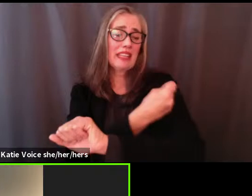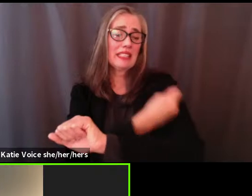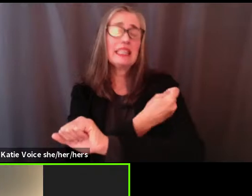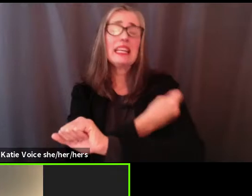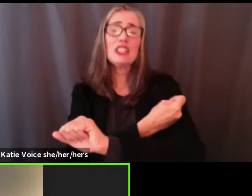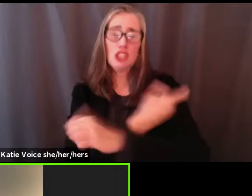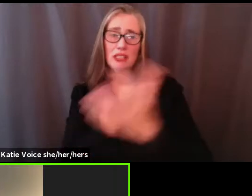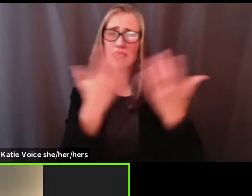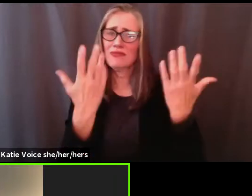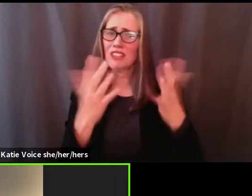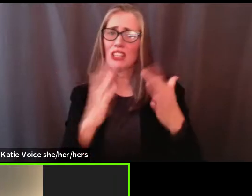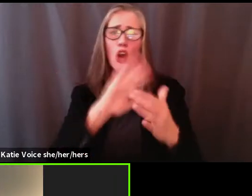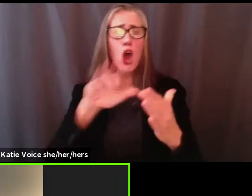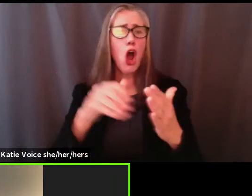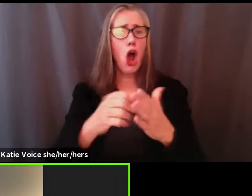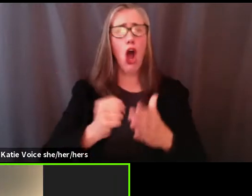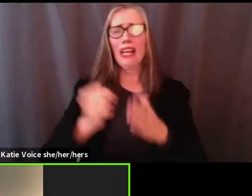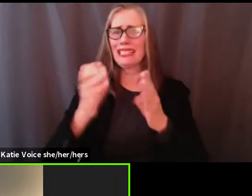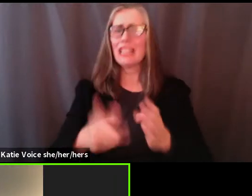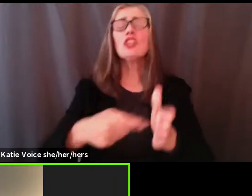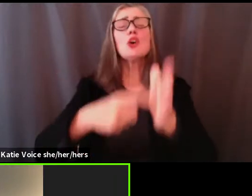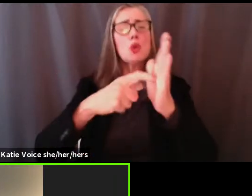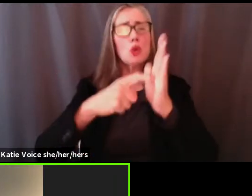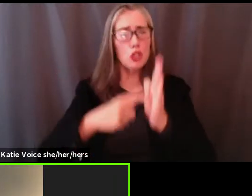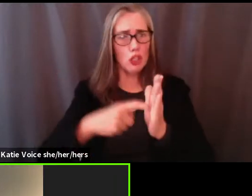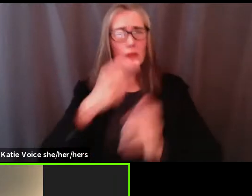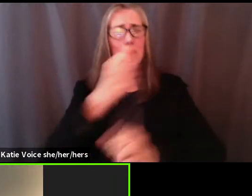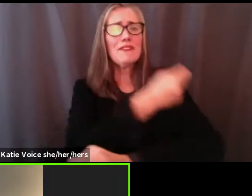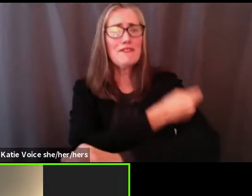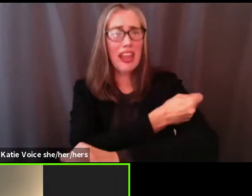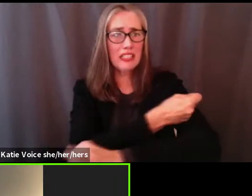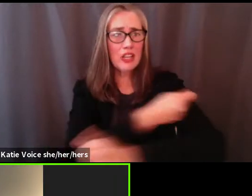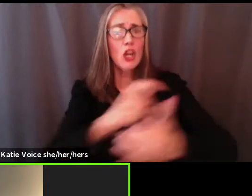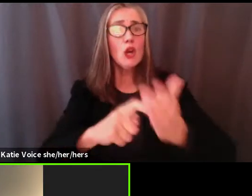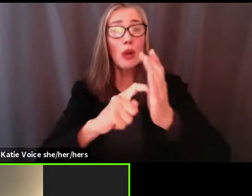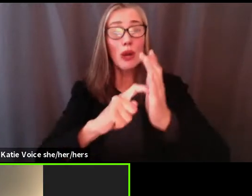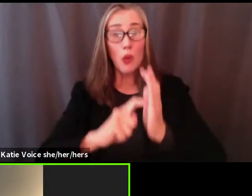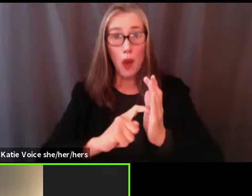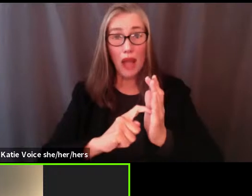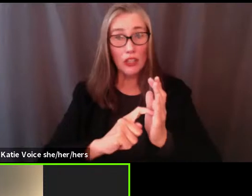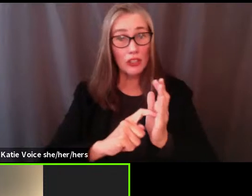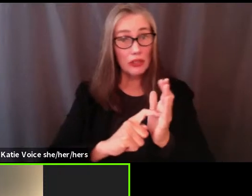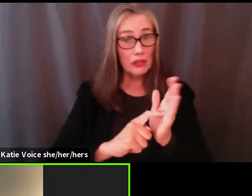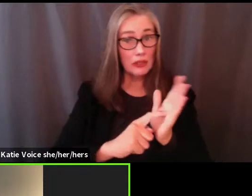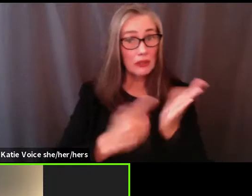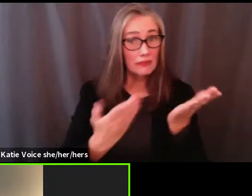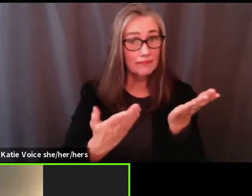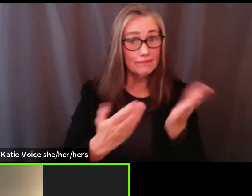all delegates should be vaccinated. It is a requirement